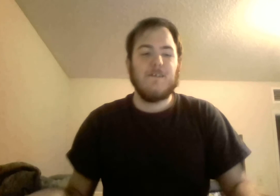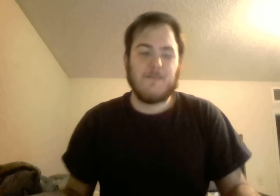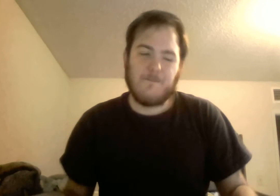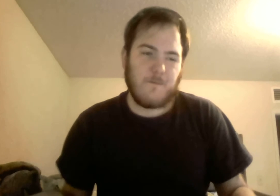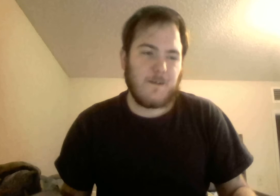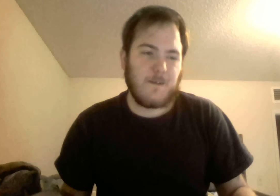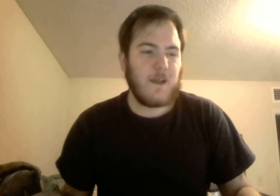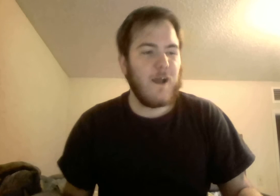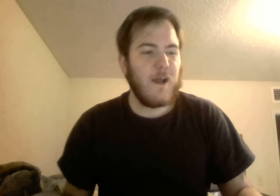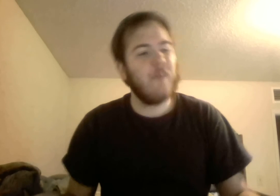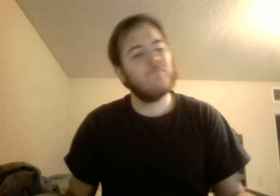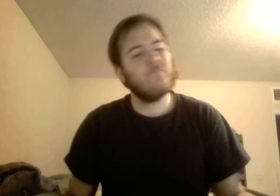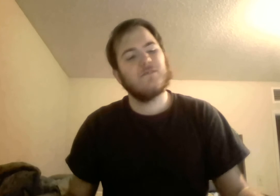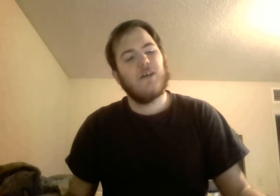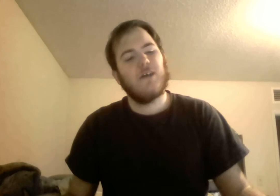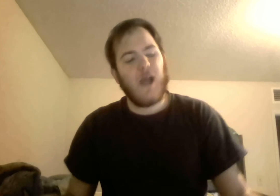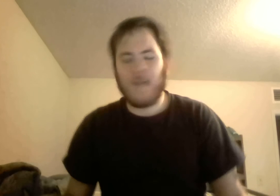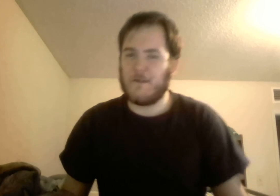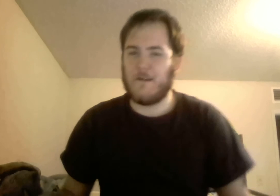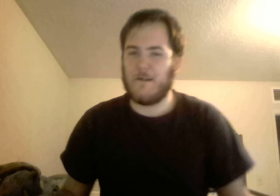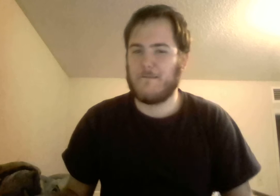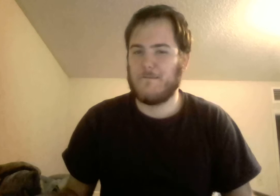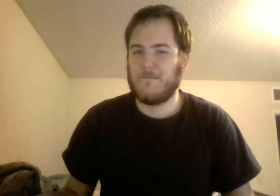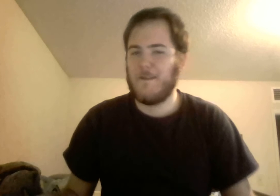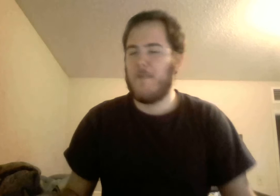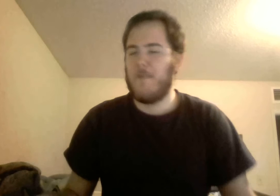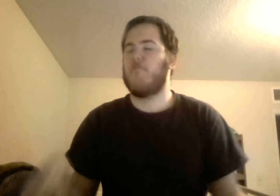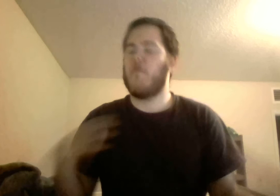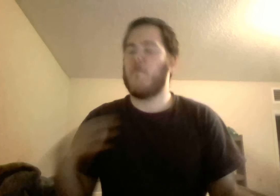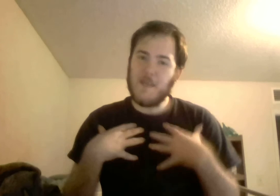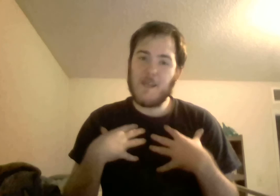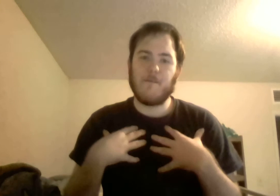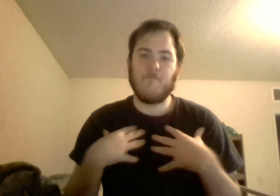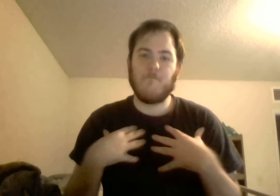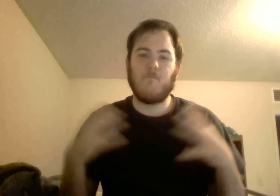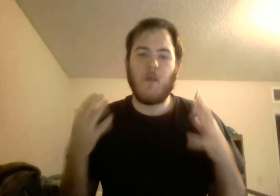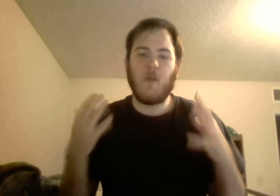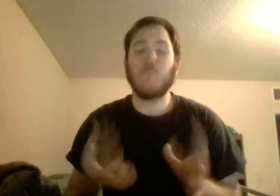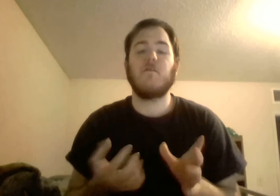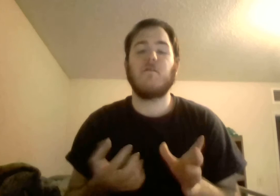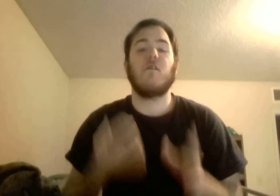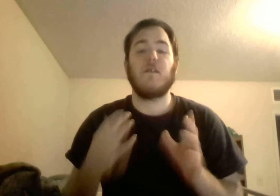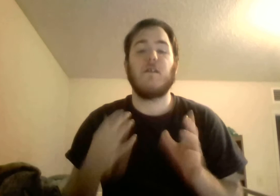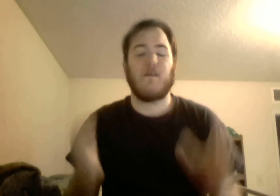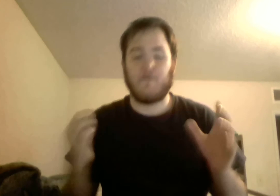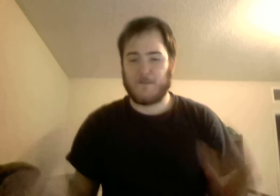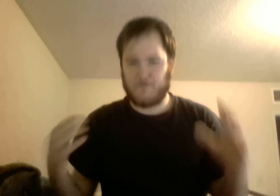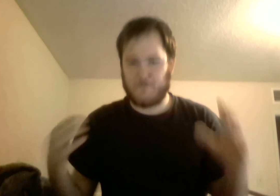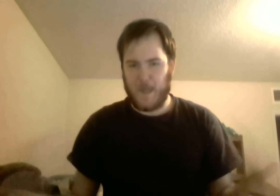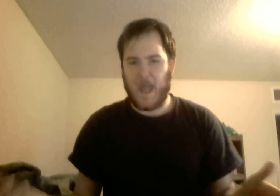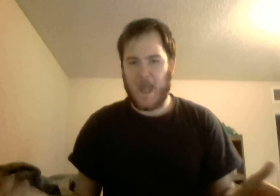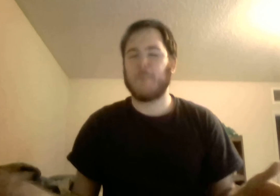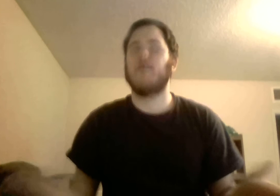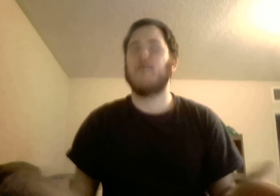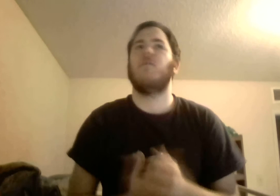you. I don't know. For me, Lake of Diamond TR is kind of a mixed bag, because on